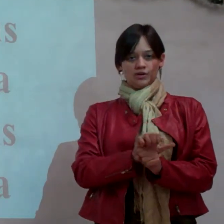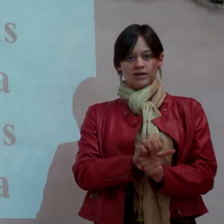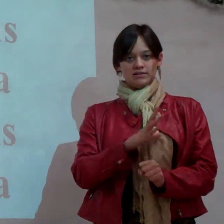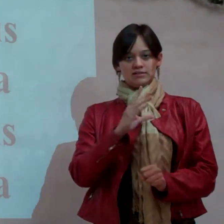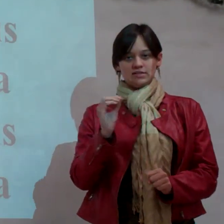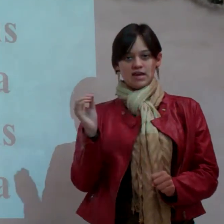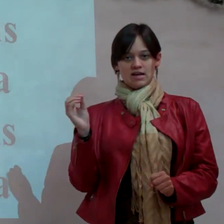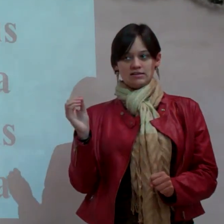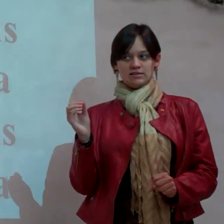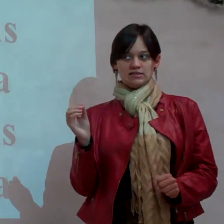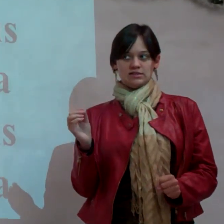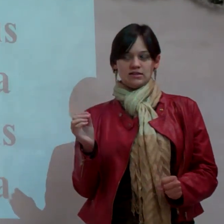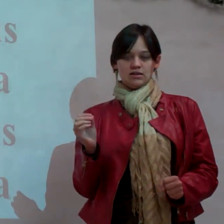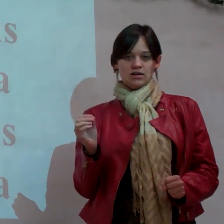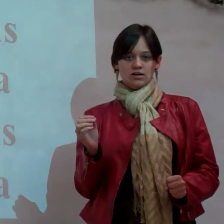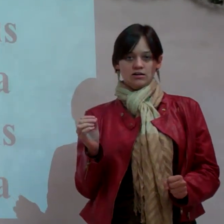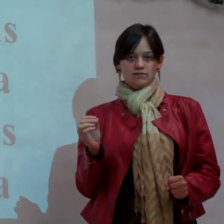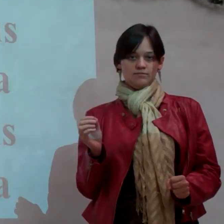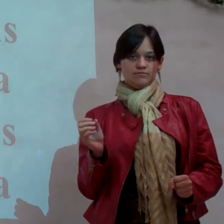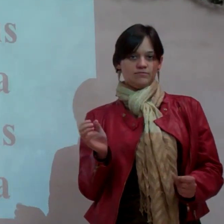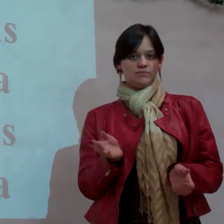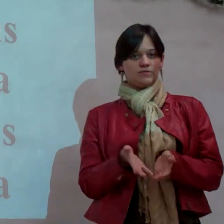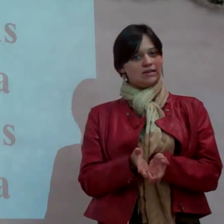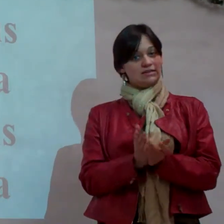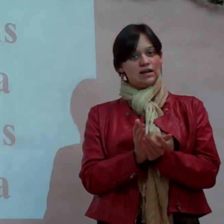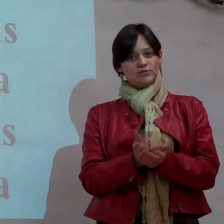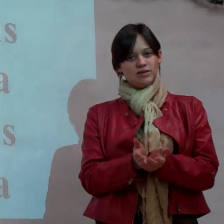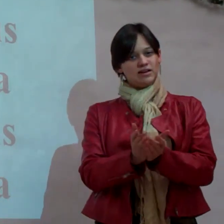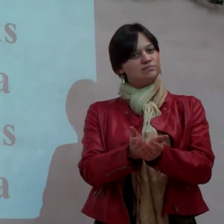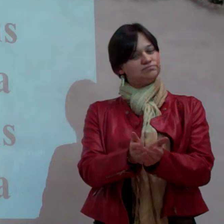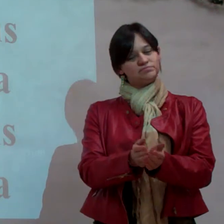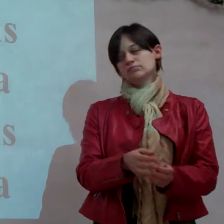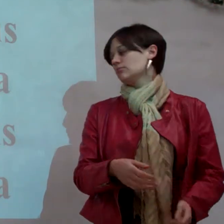laborat et et naviga.